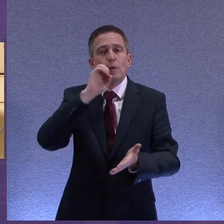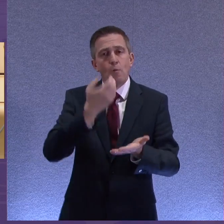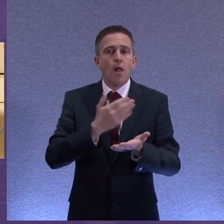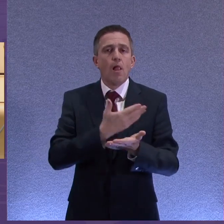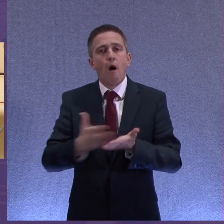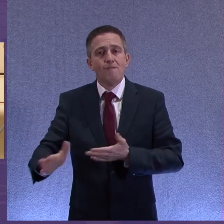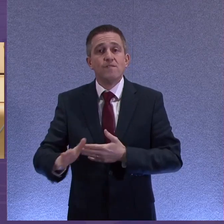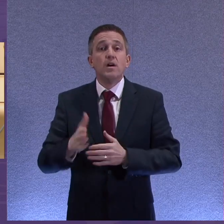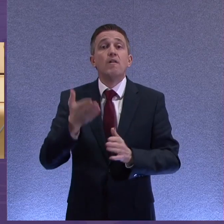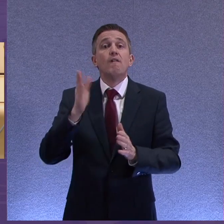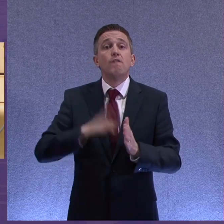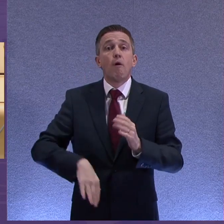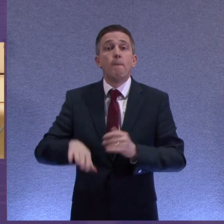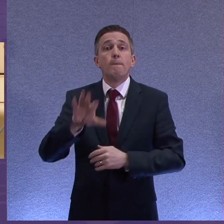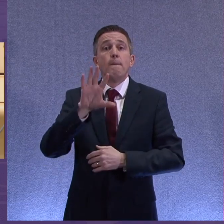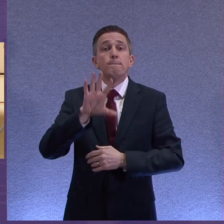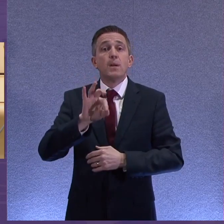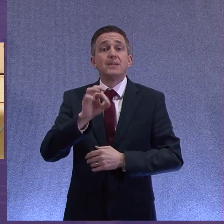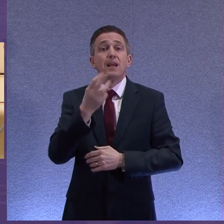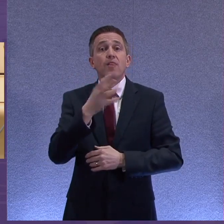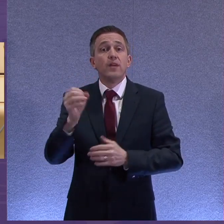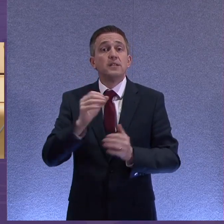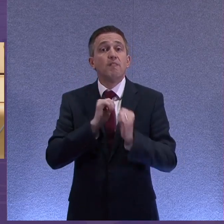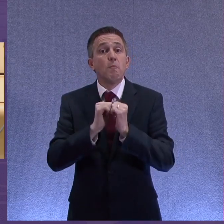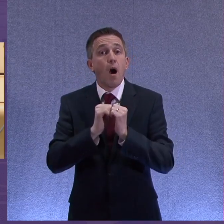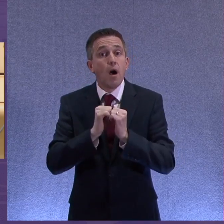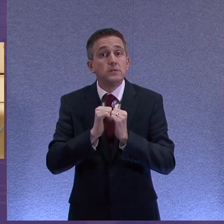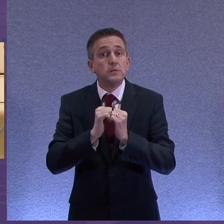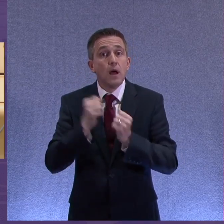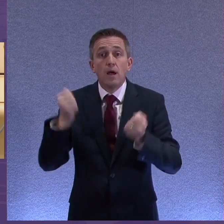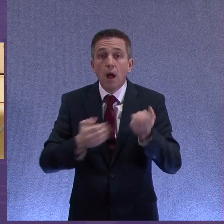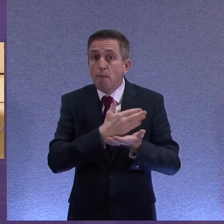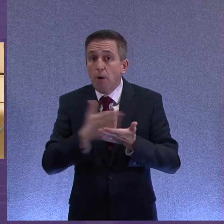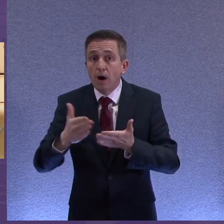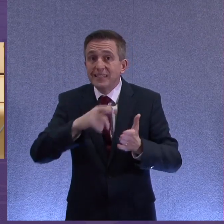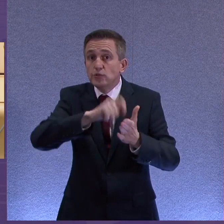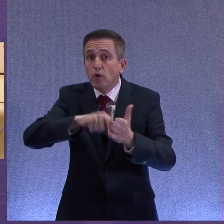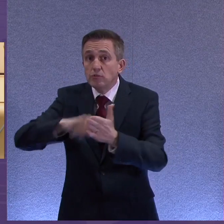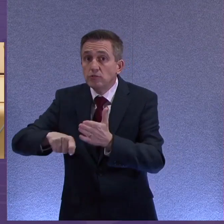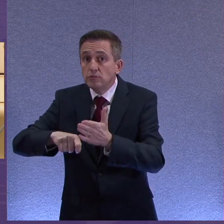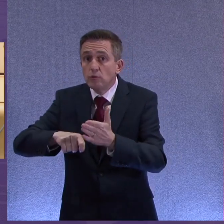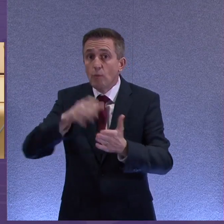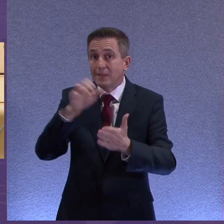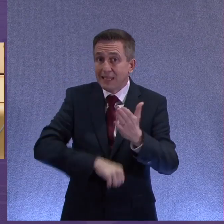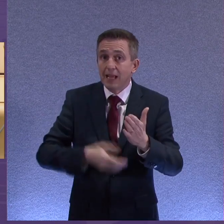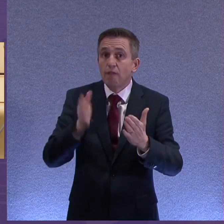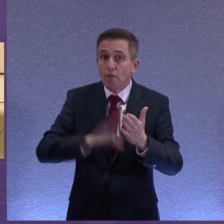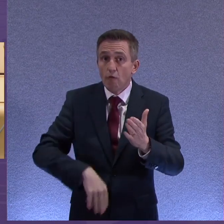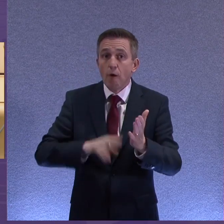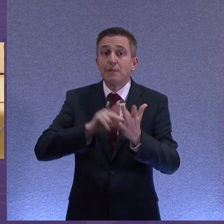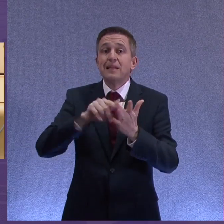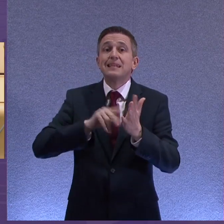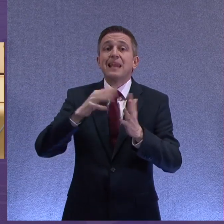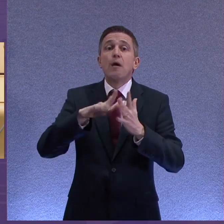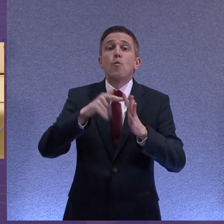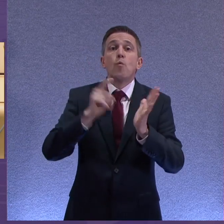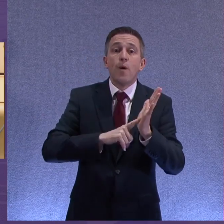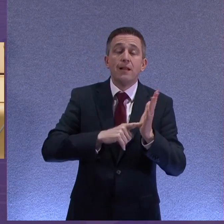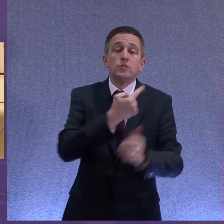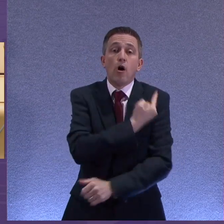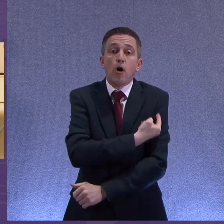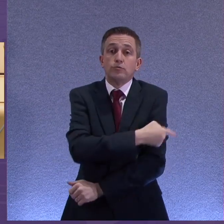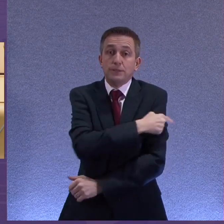So from Monday the 30th of March, car parking charges will be removed from Ninewells Hospital in Dundee, Glasgow